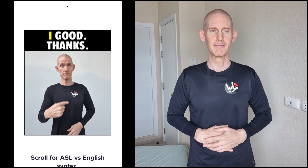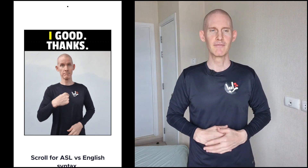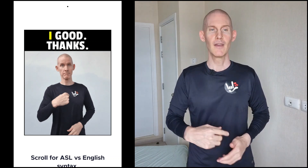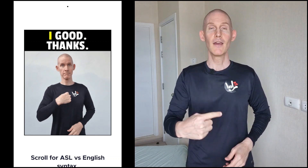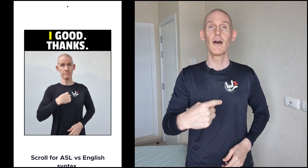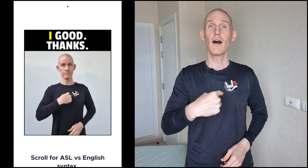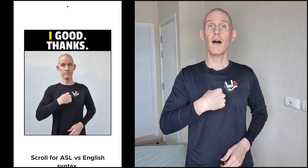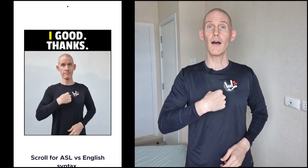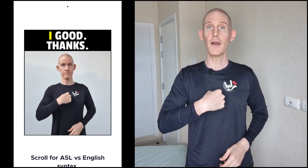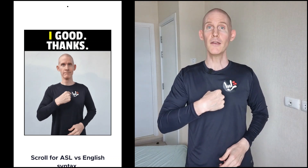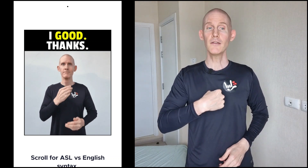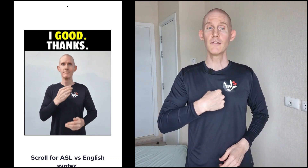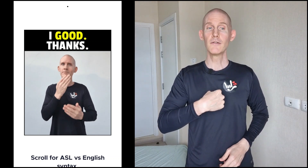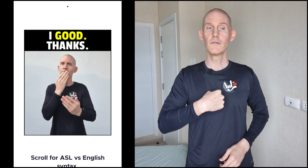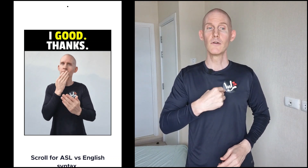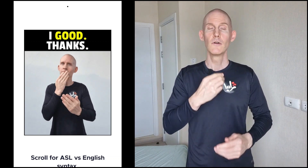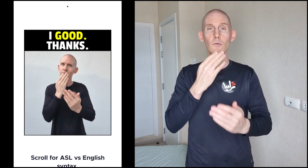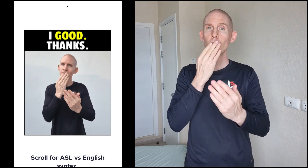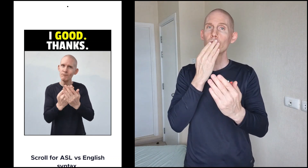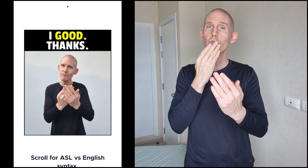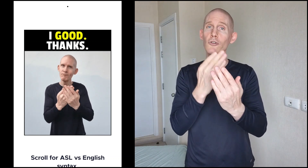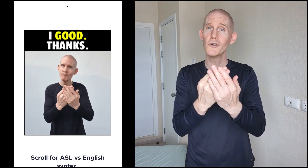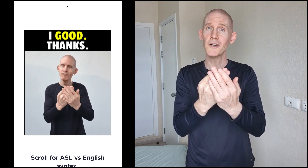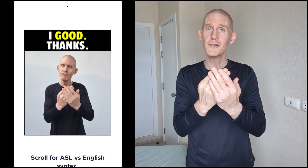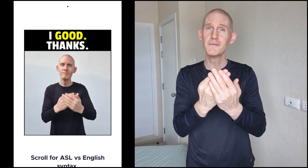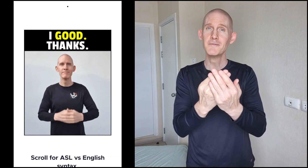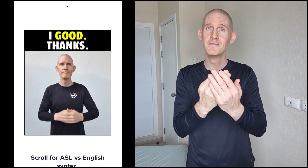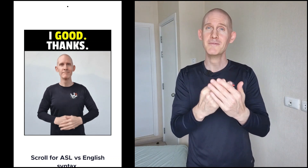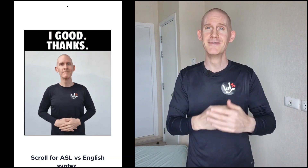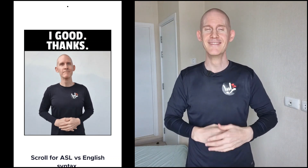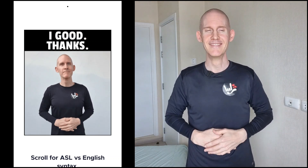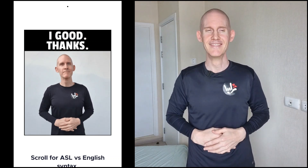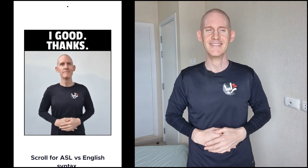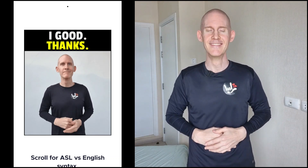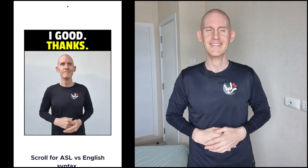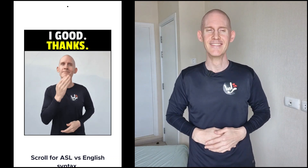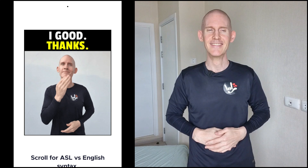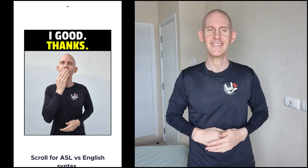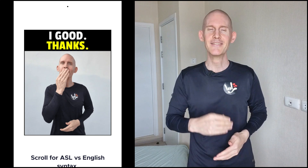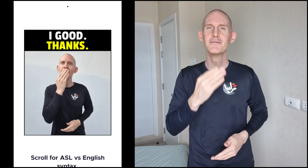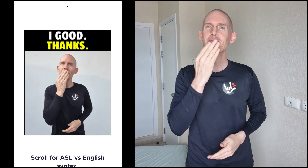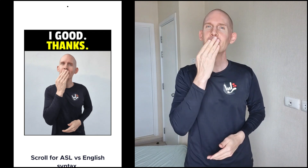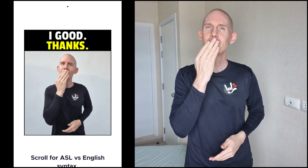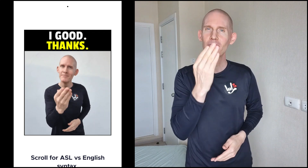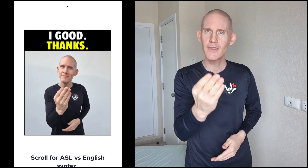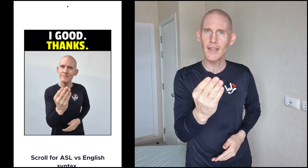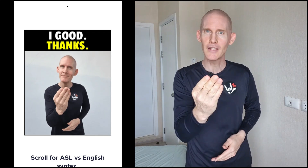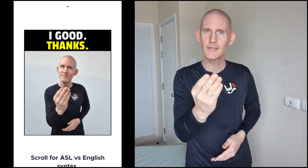I, good,